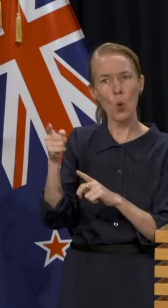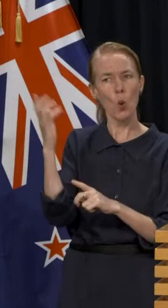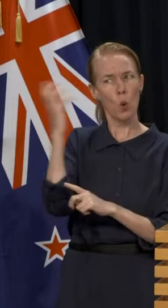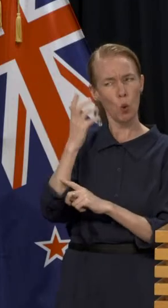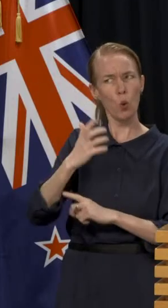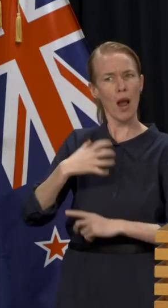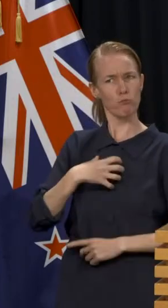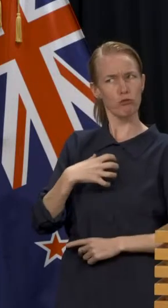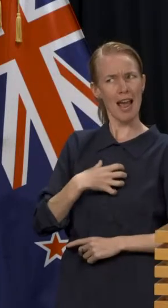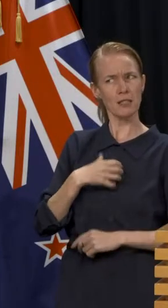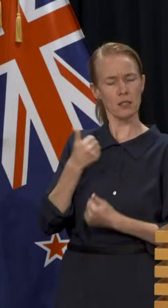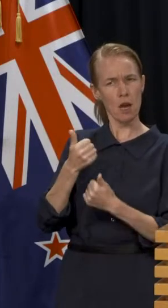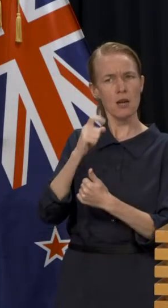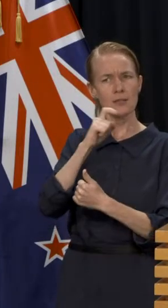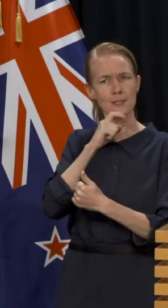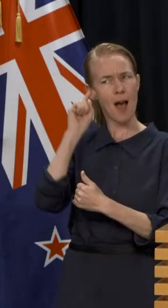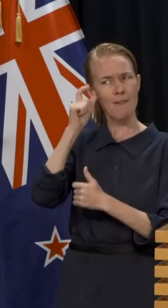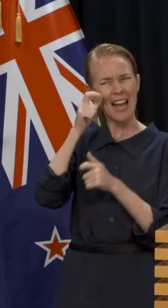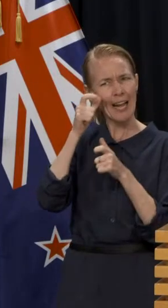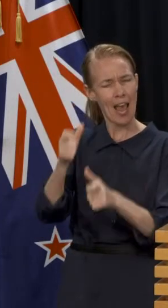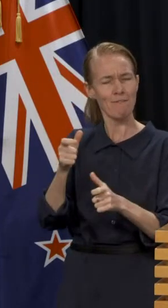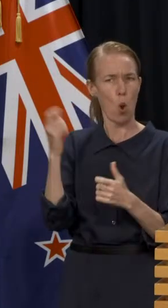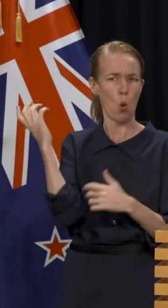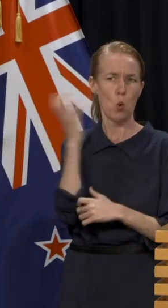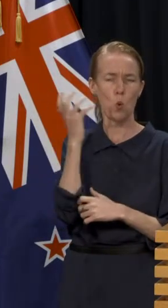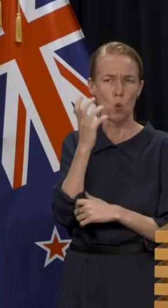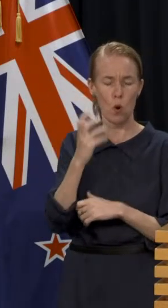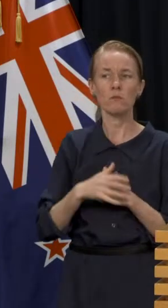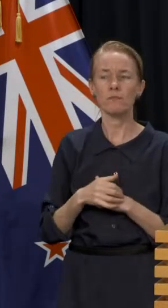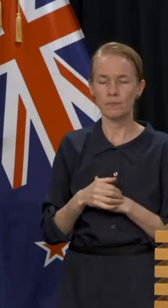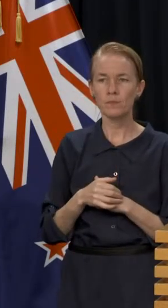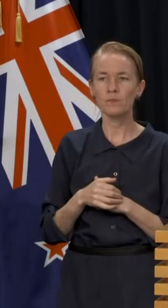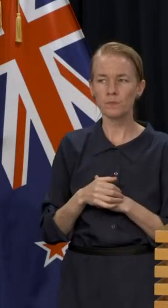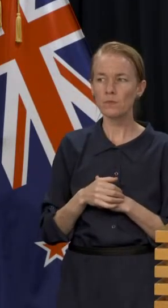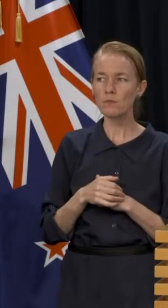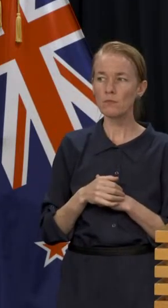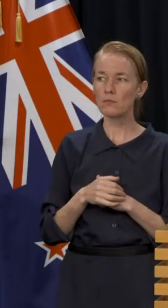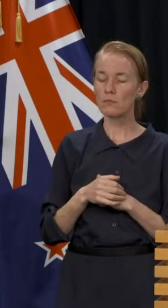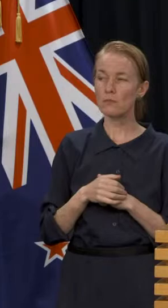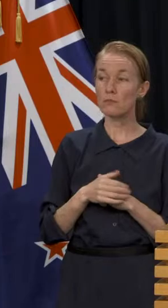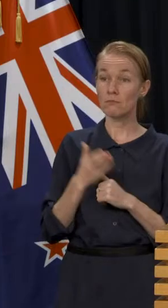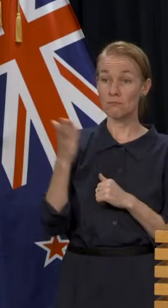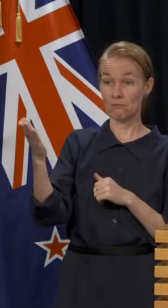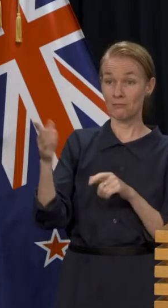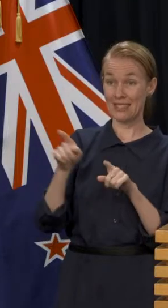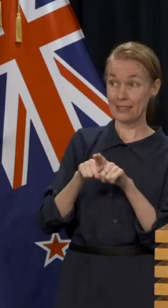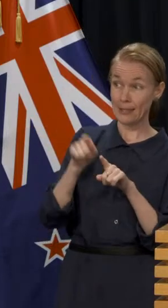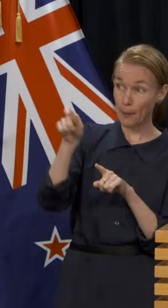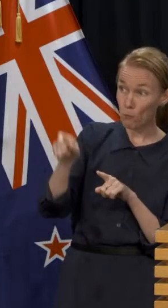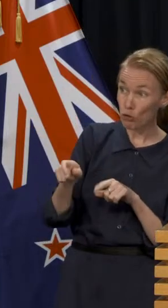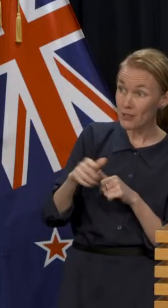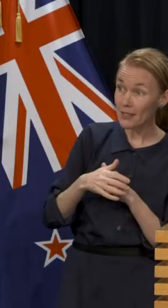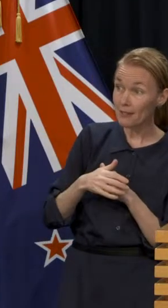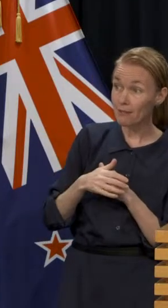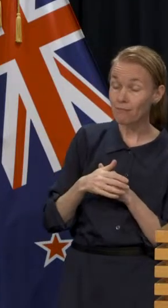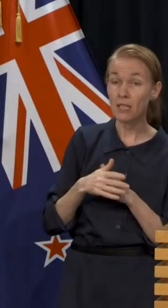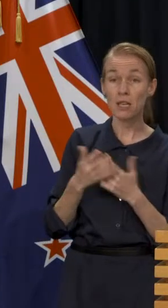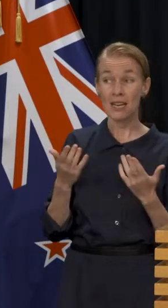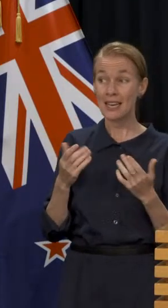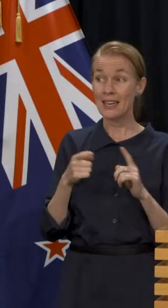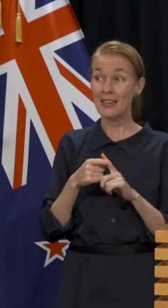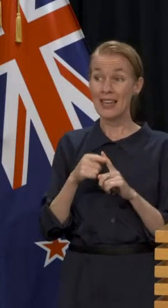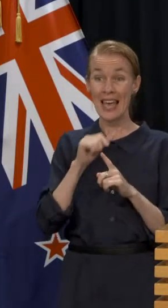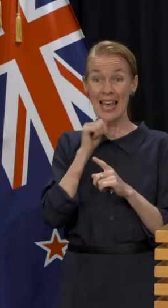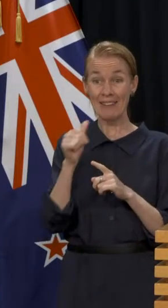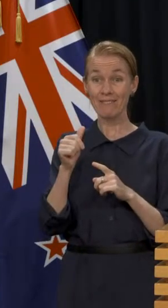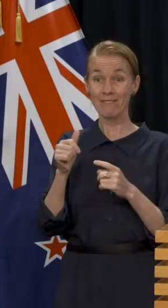seriously. Just talking about I'll let you have one follow-up on that. If a COVID-19 case was picked up